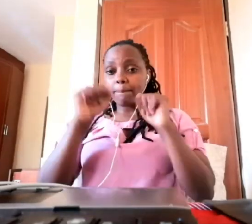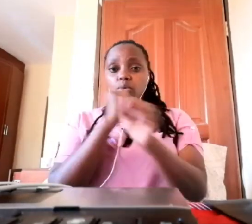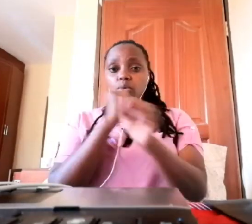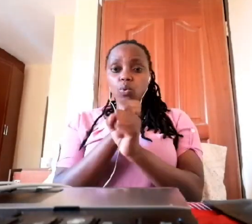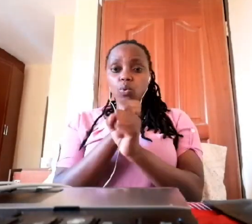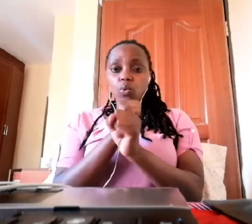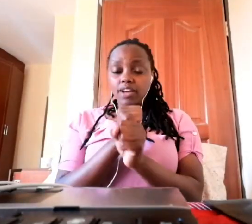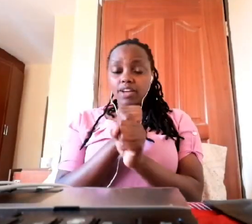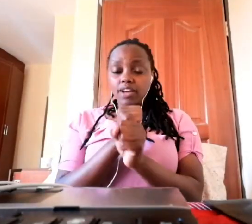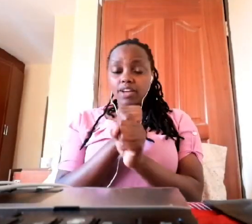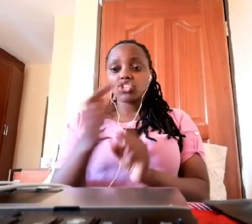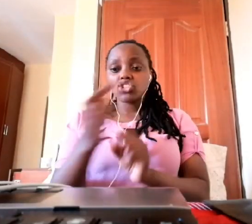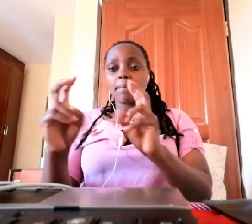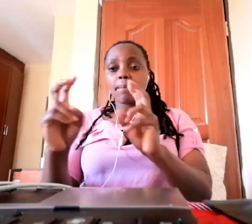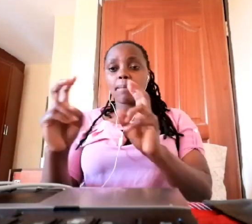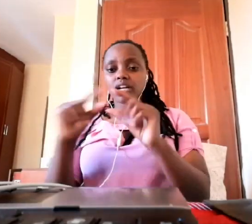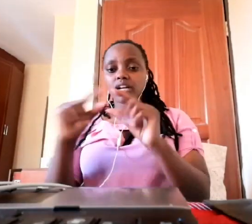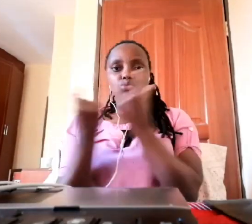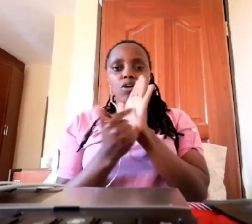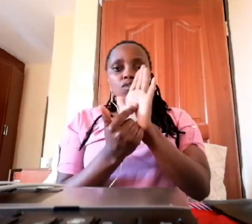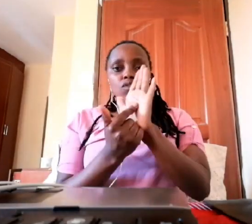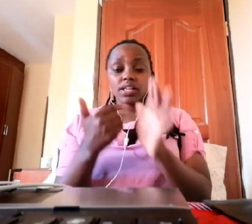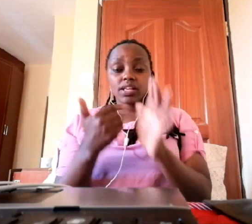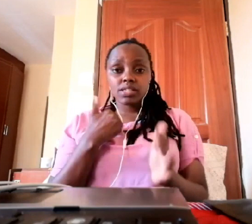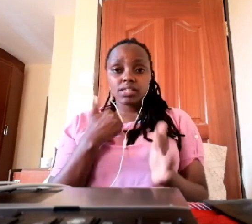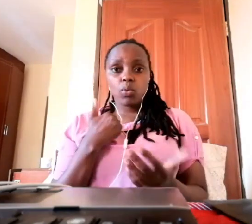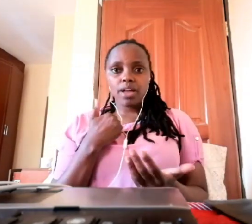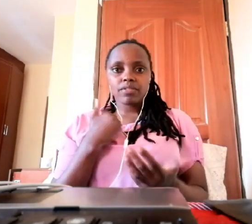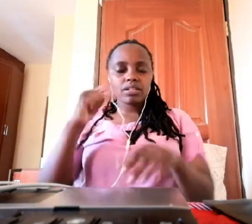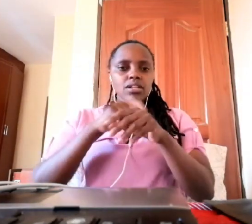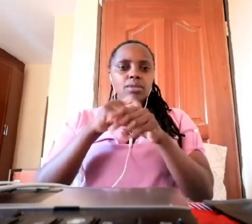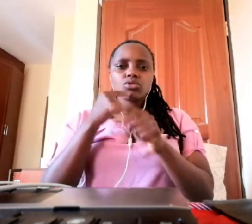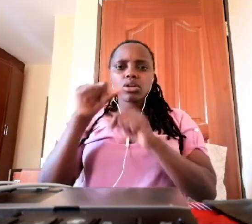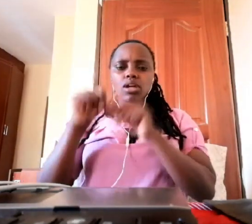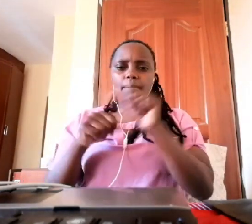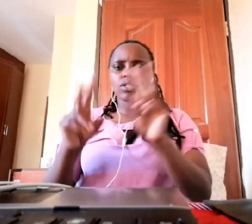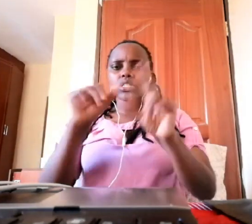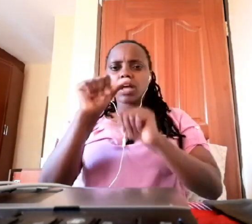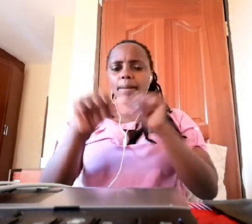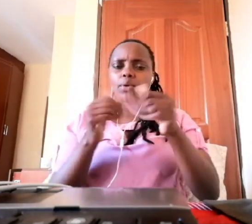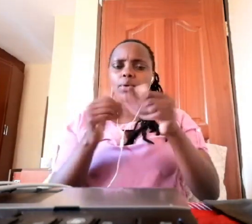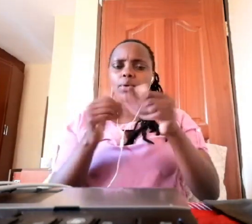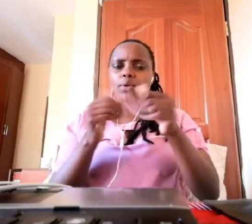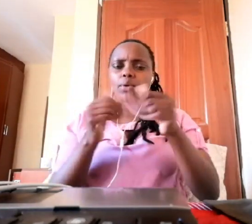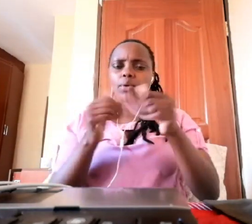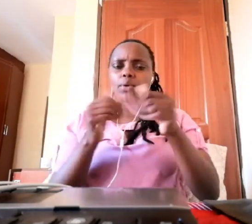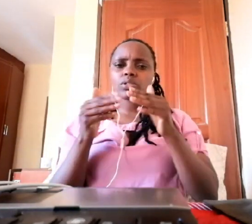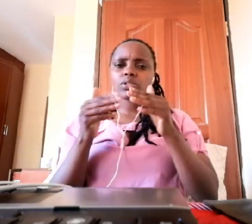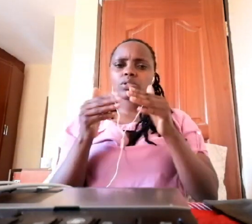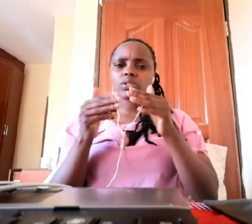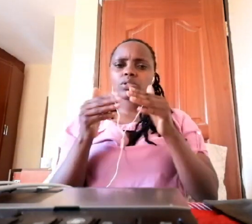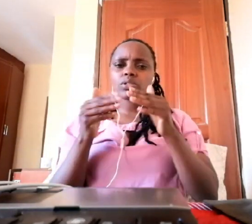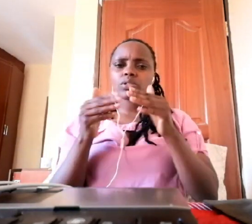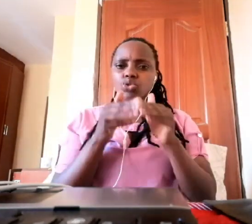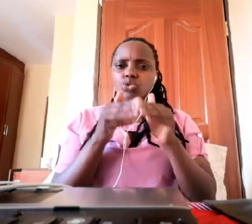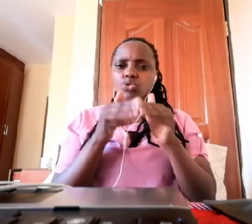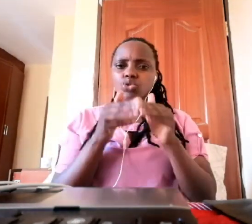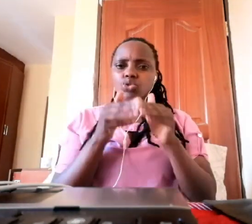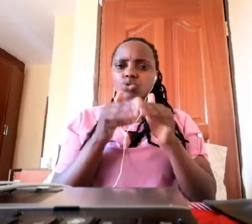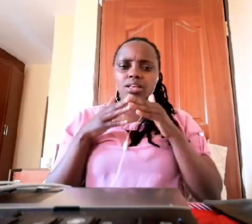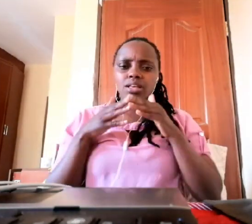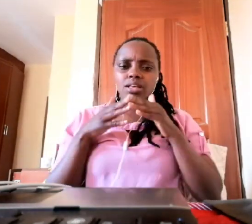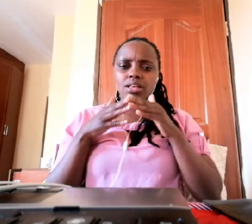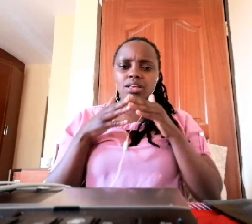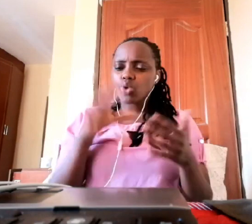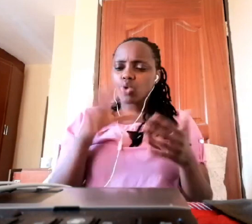For example, we have, when we are dealing with issues of sexual sexual abuse and child